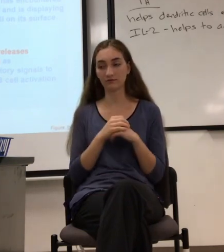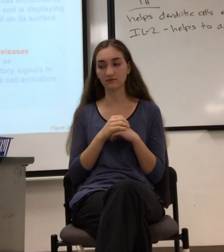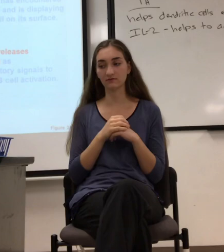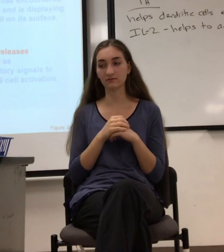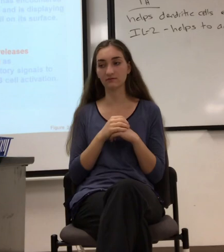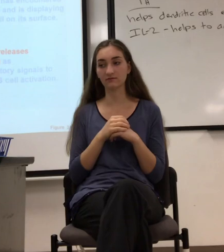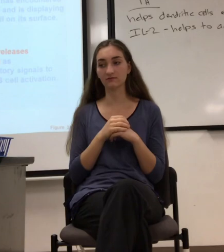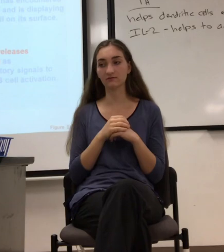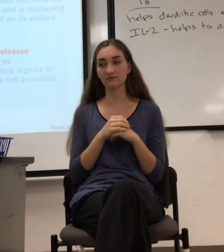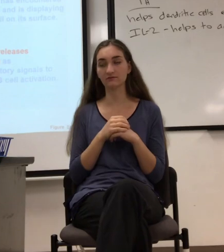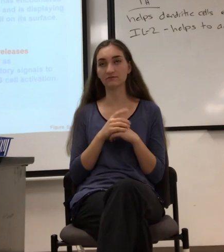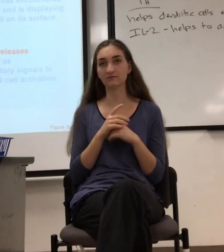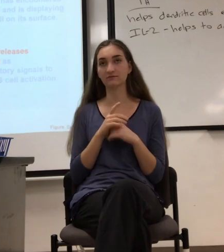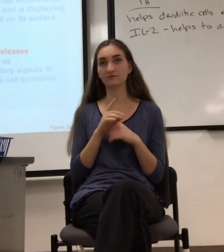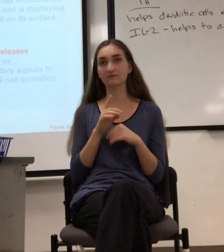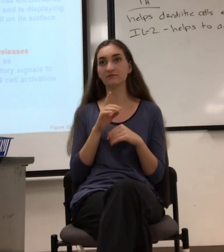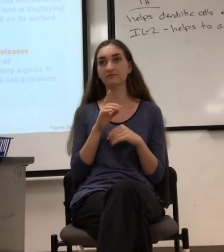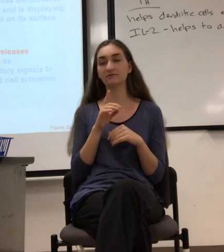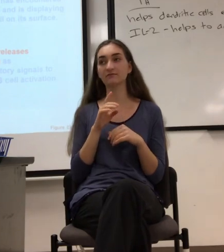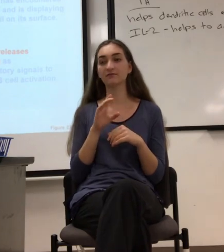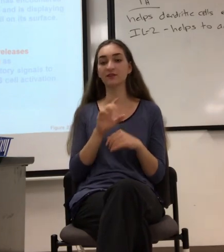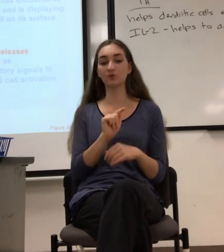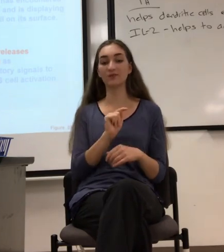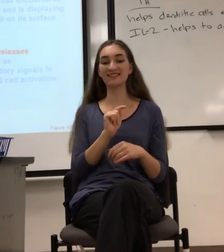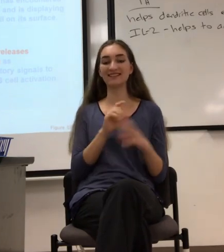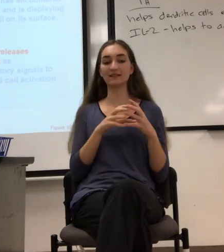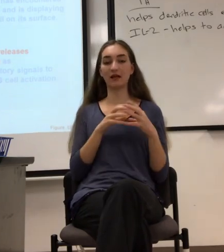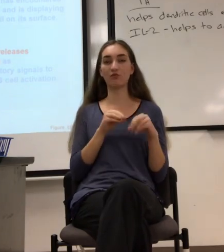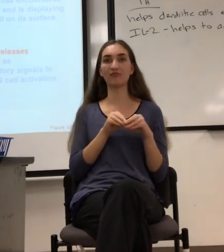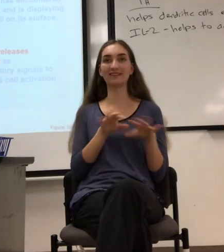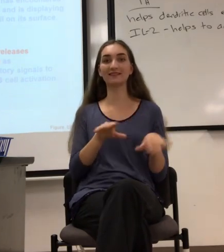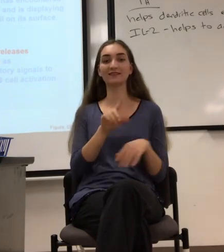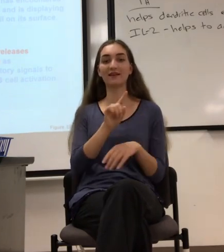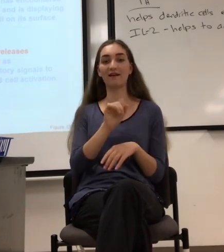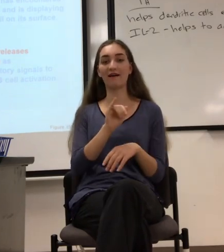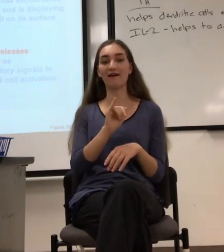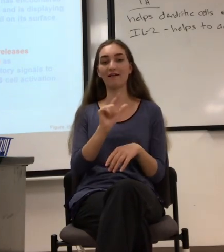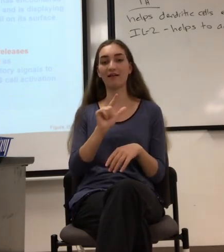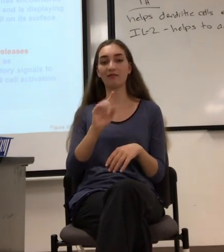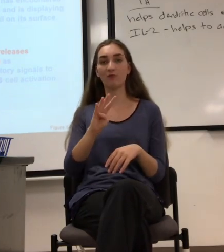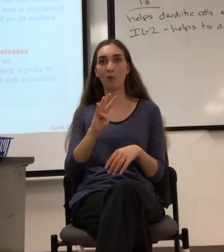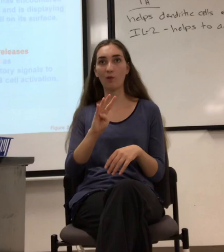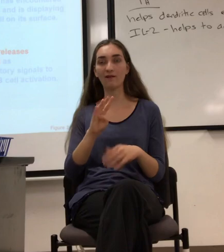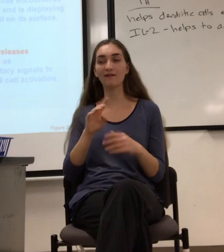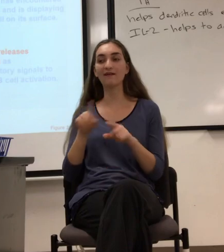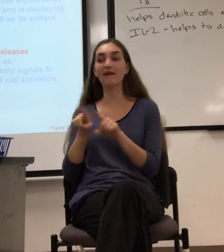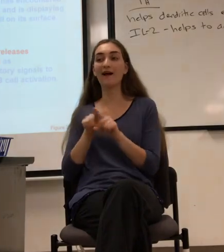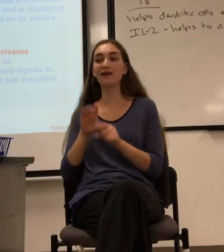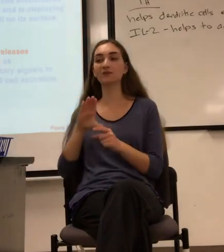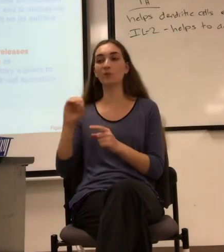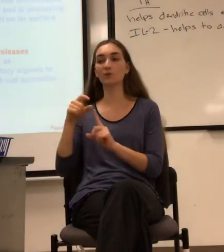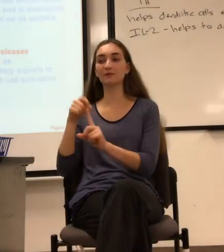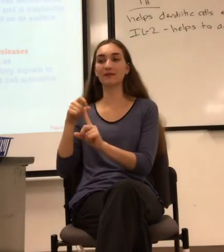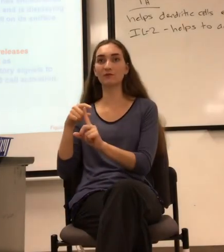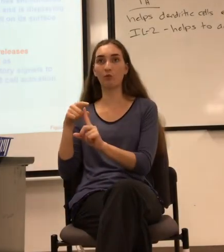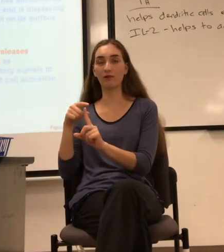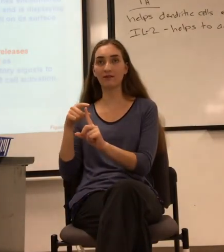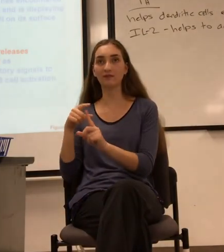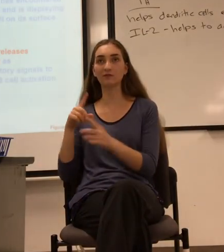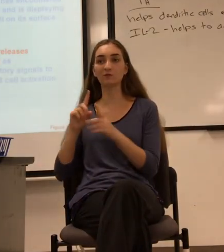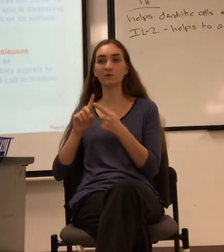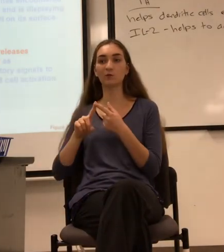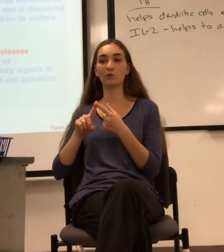is completing, the T cell releases IL-4 as co-stimulatory signals to complete B